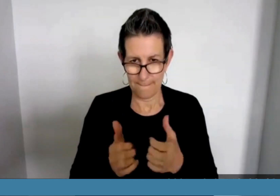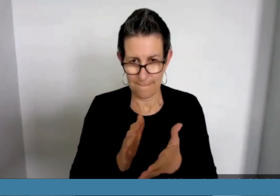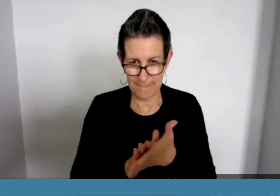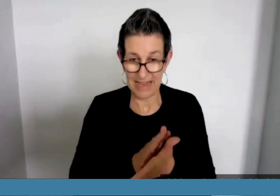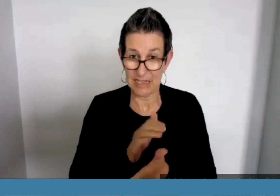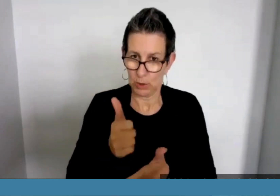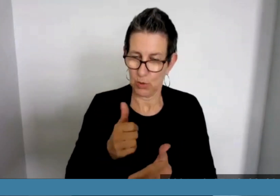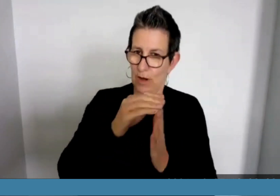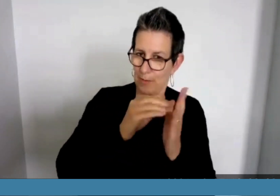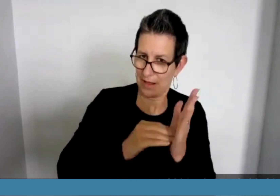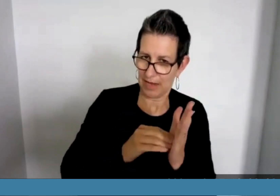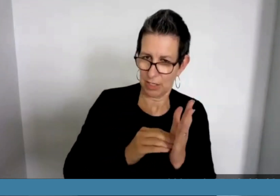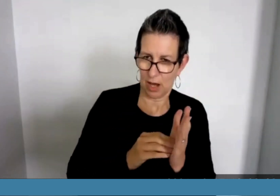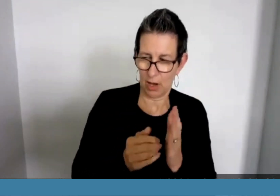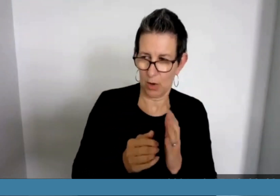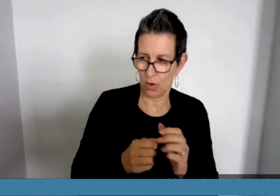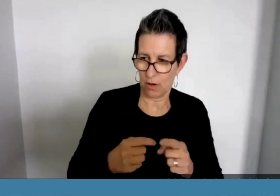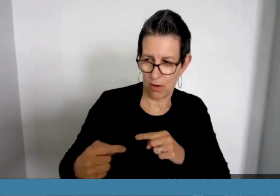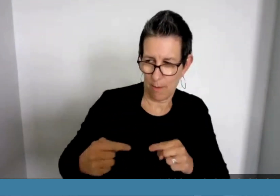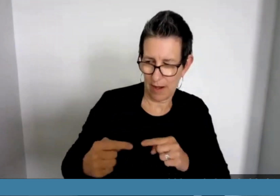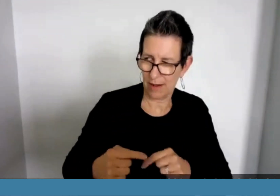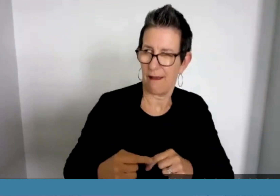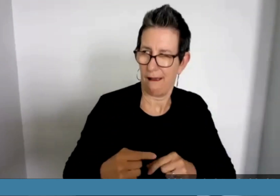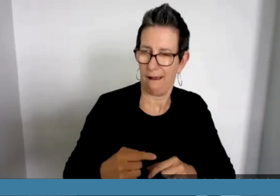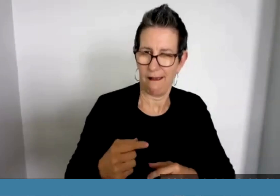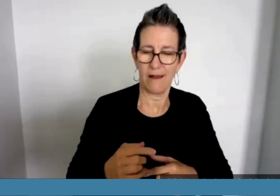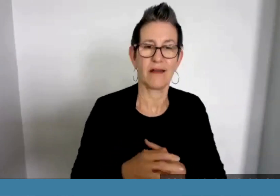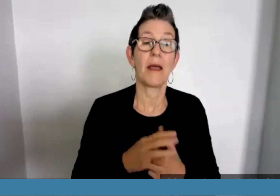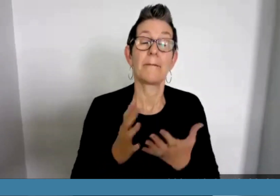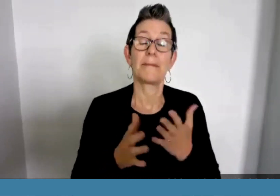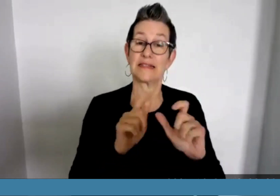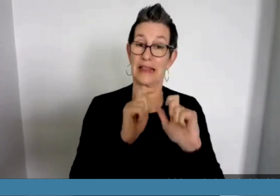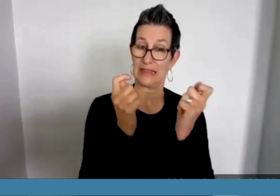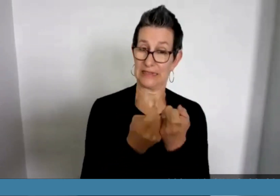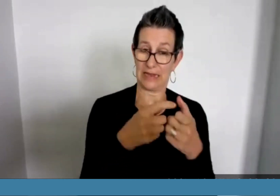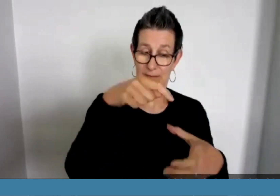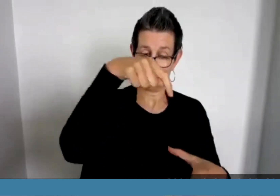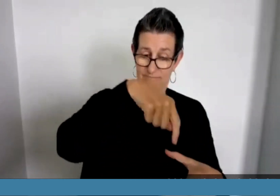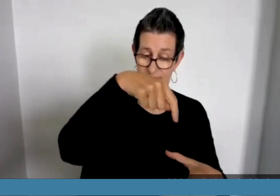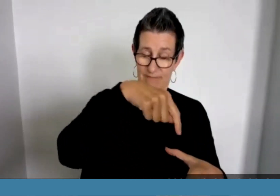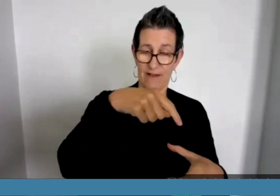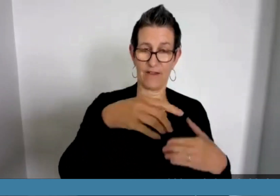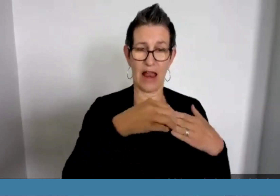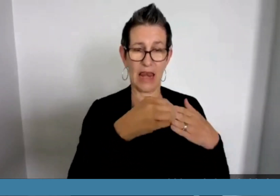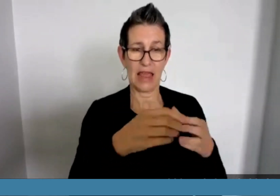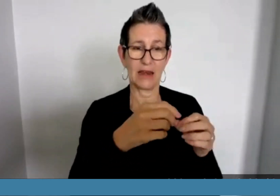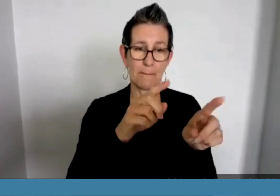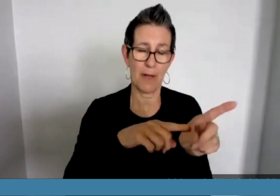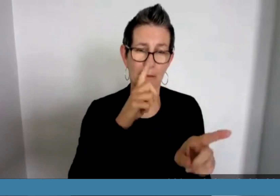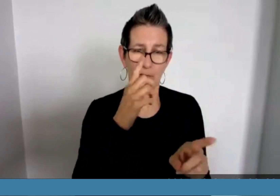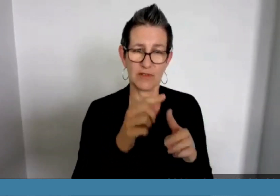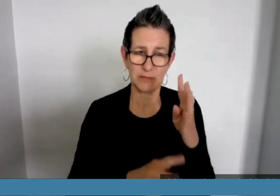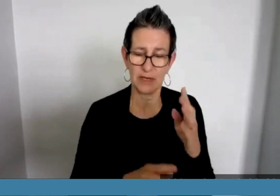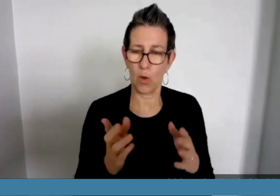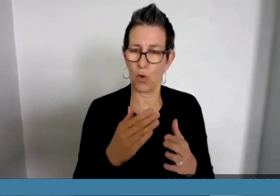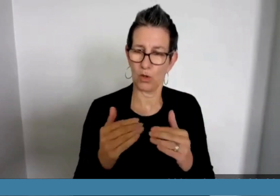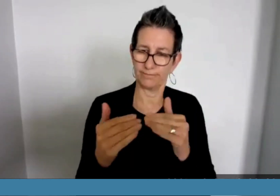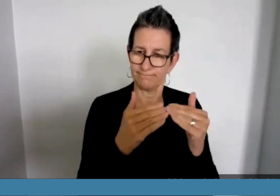competitive application would have a team that is disability-led, where you all share power and work together.